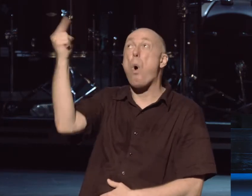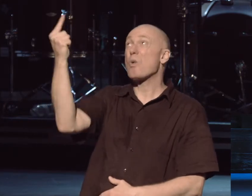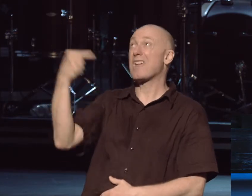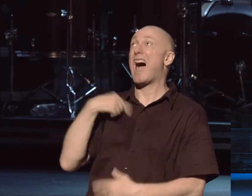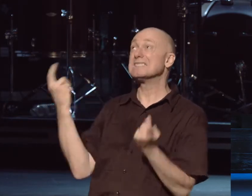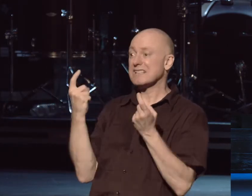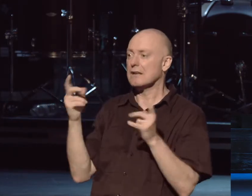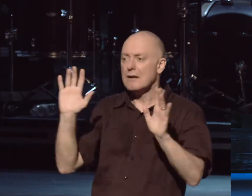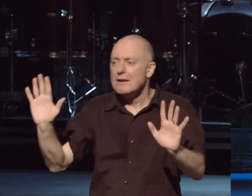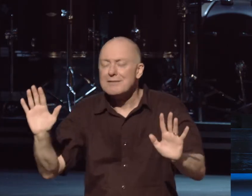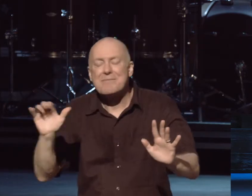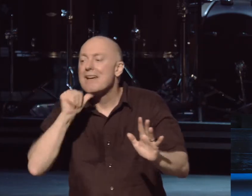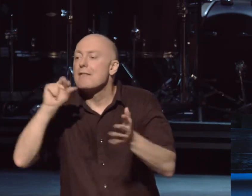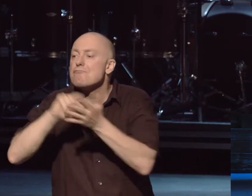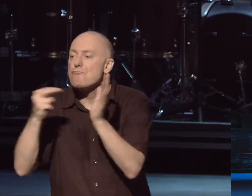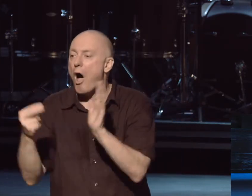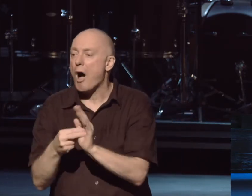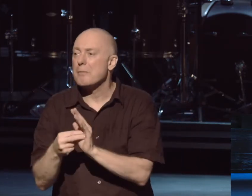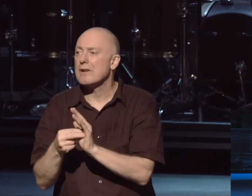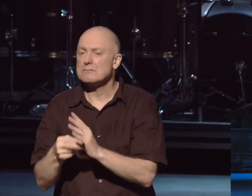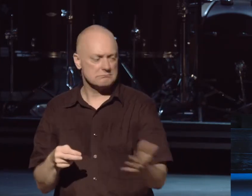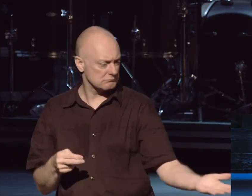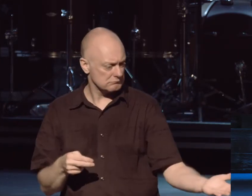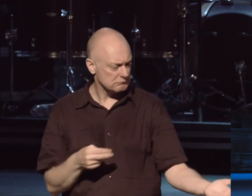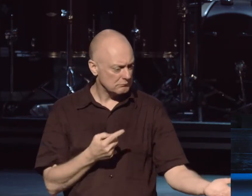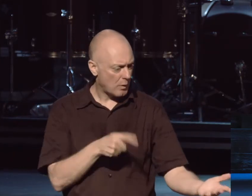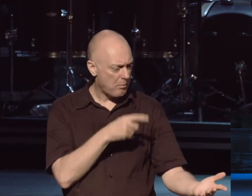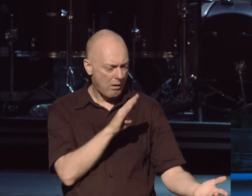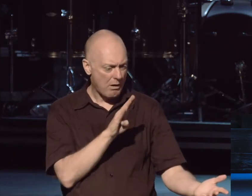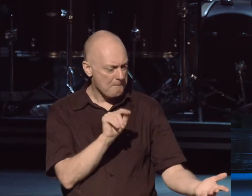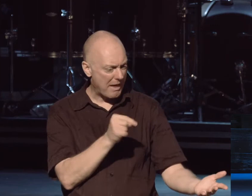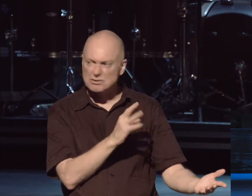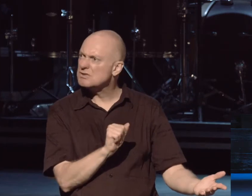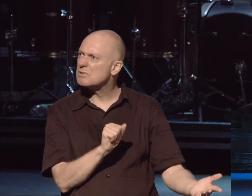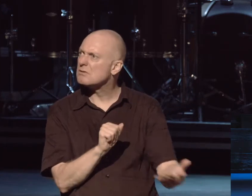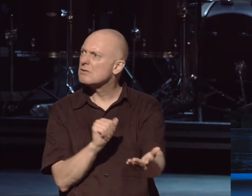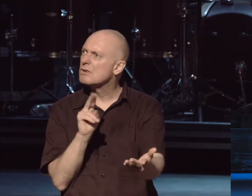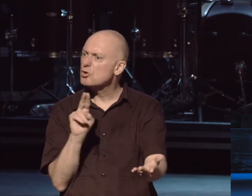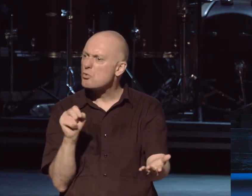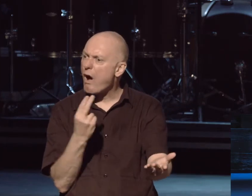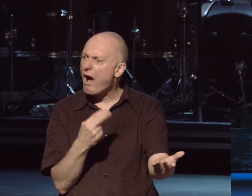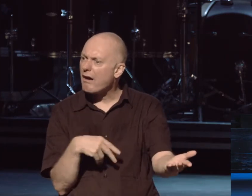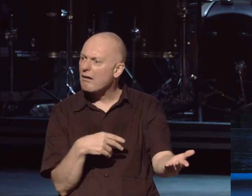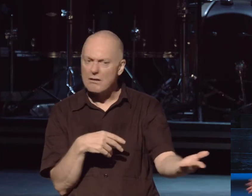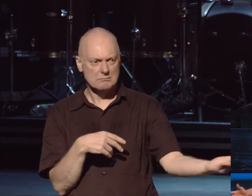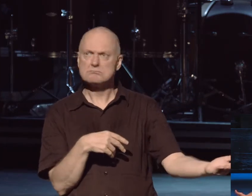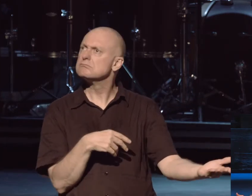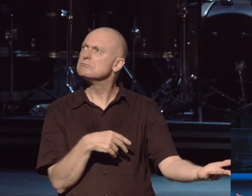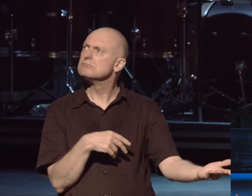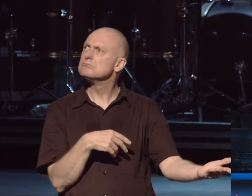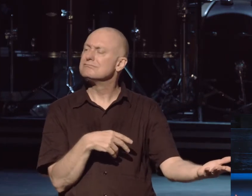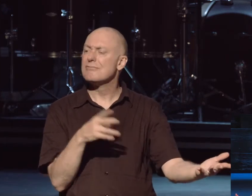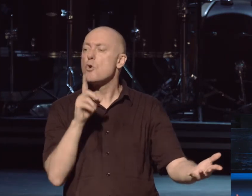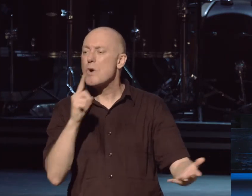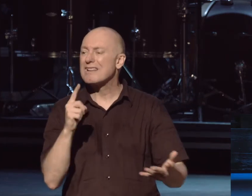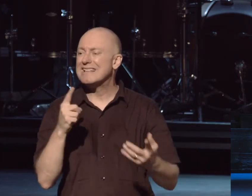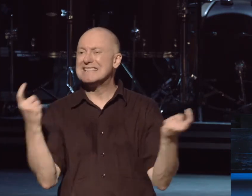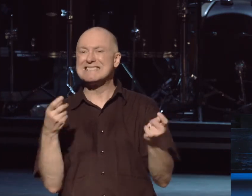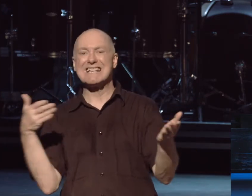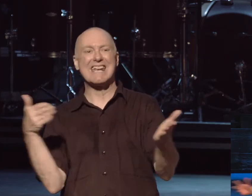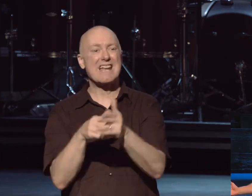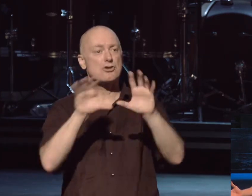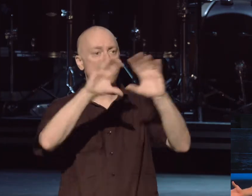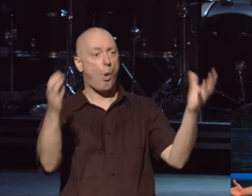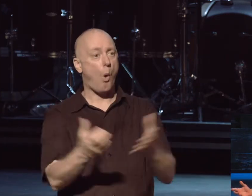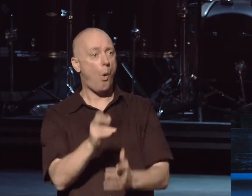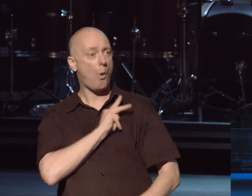Now, it's not that David's sin was not against Uriah or Bathsheba. And really, his sin was against the entire Jewish kingdom. It was.